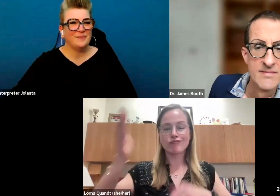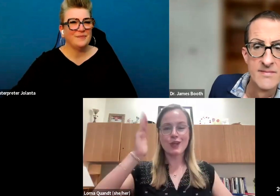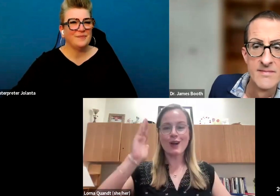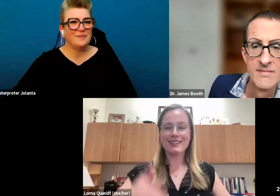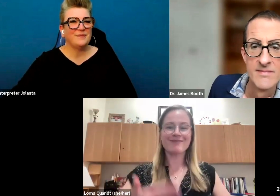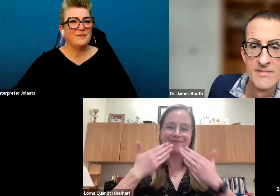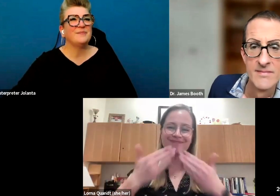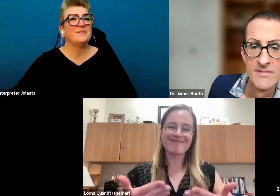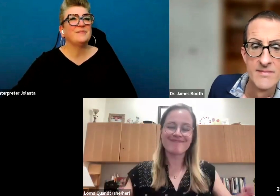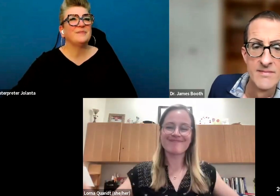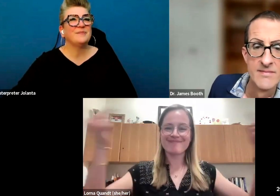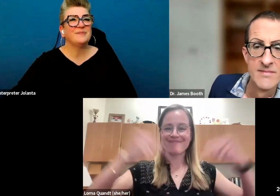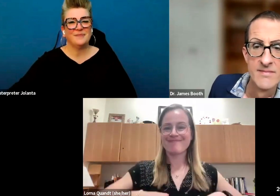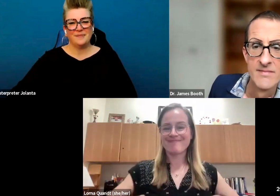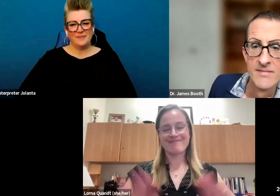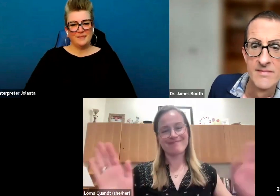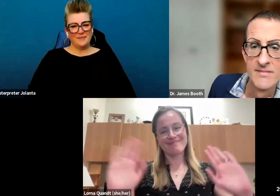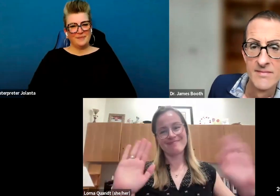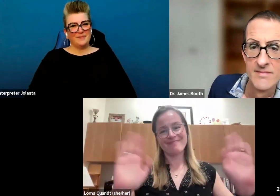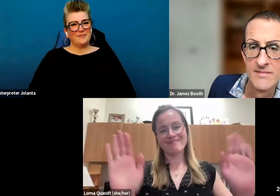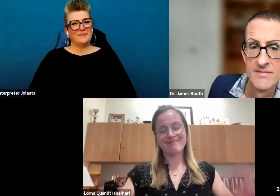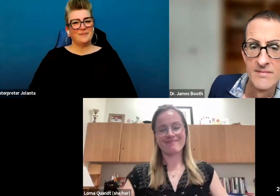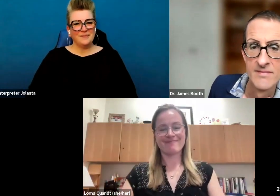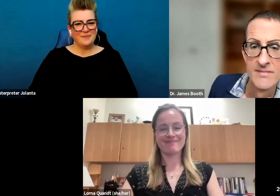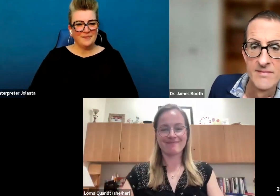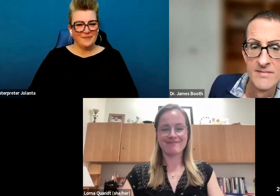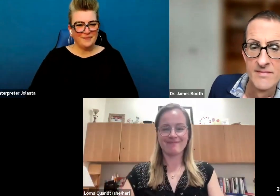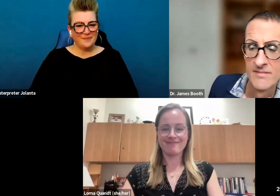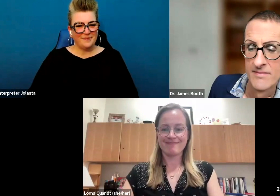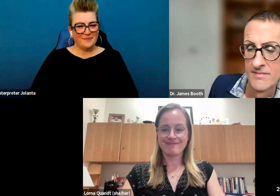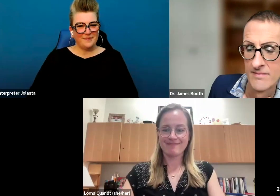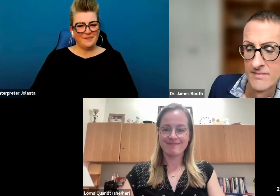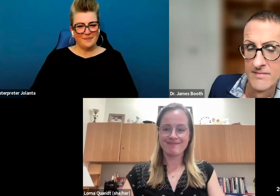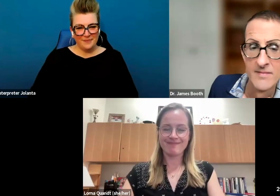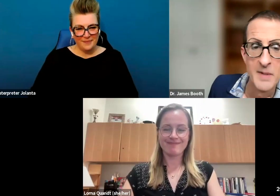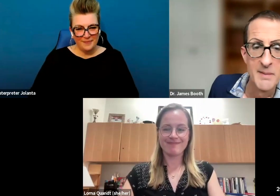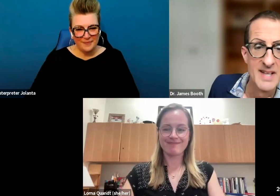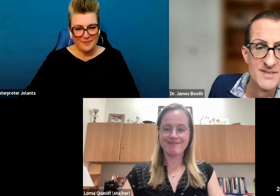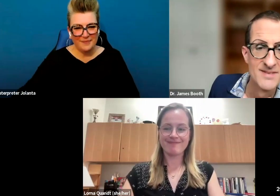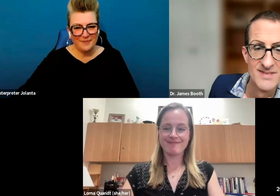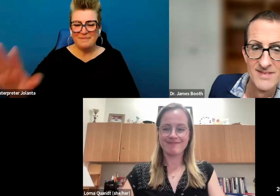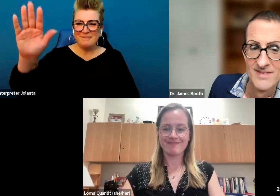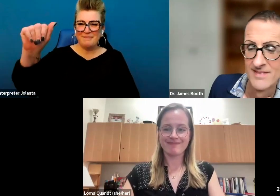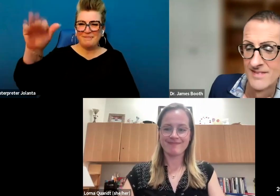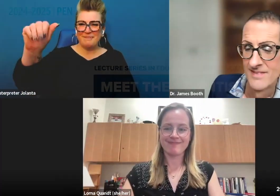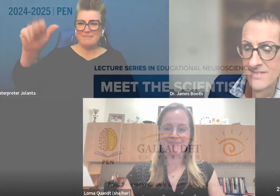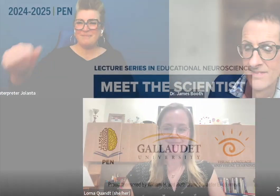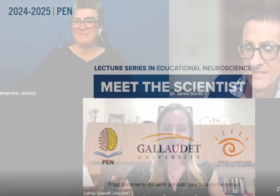And also follow VL2 for following talks this year. Thank you, everyone. Goodbye. Bye-bye.